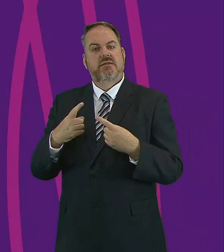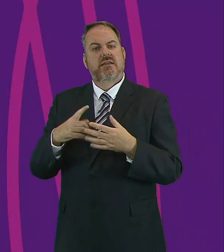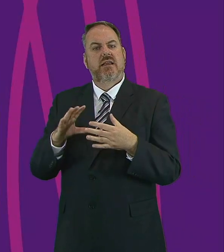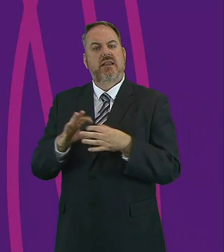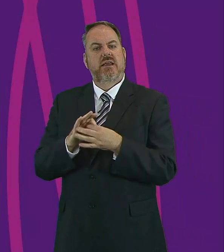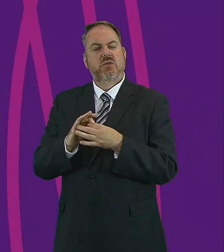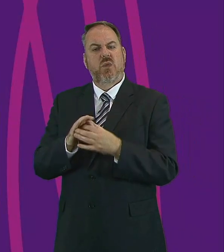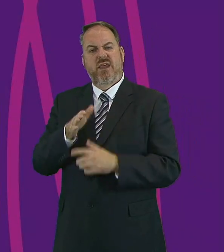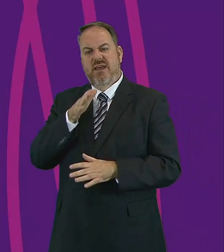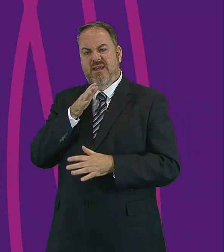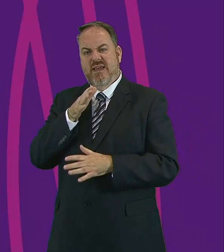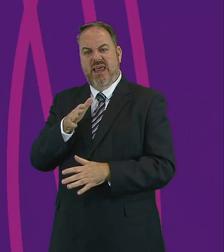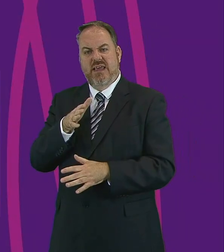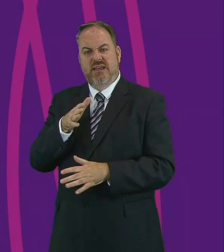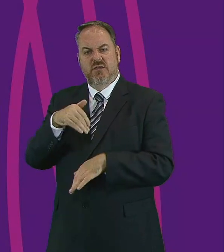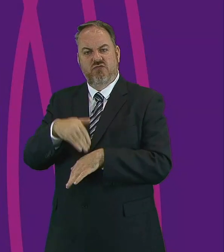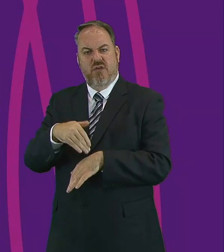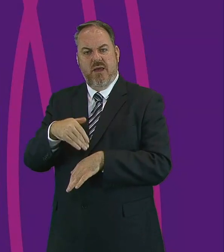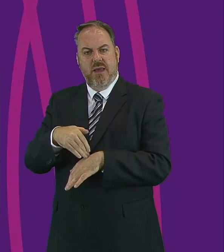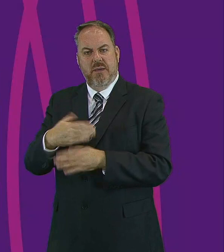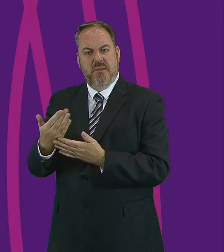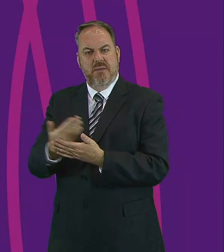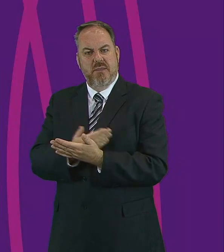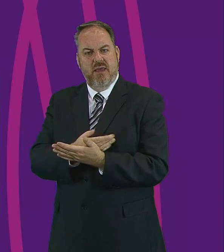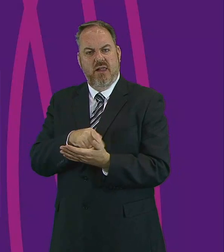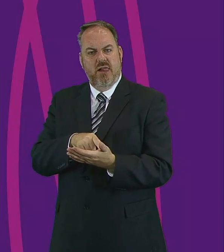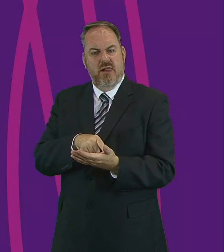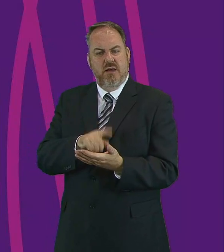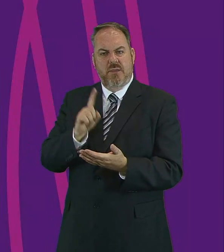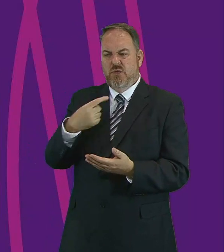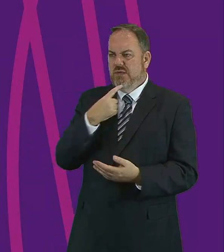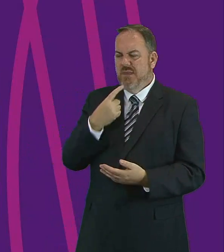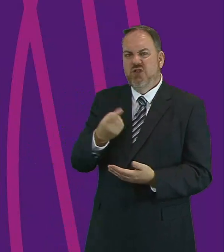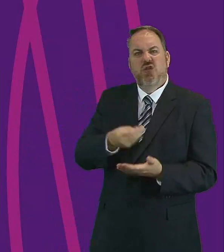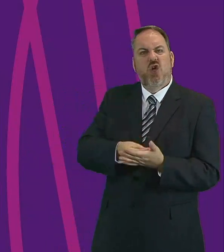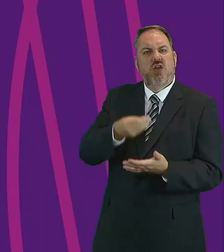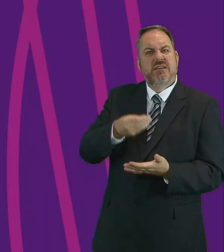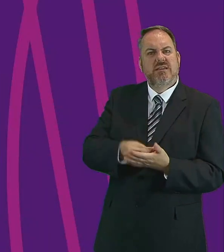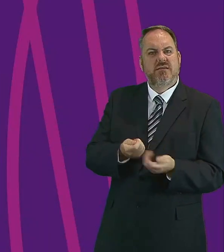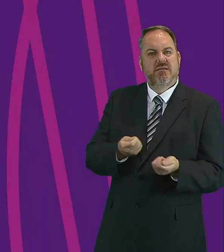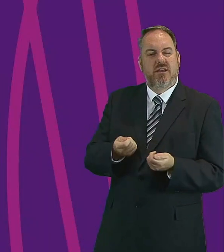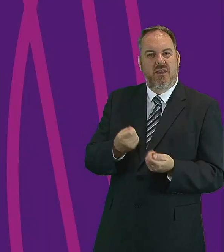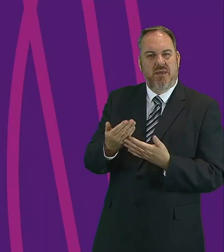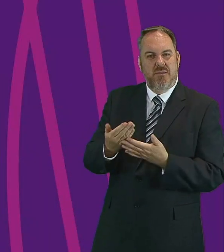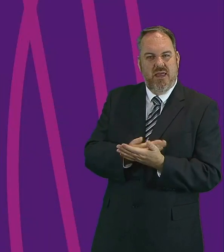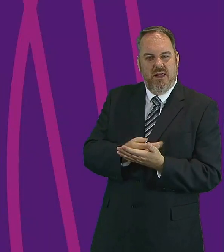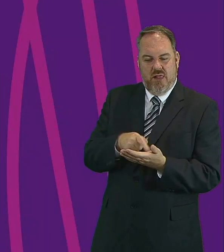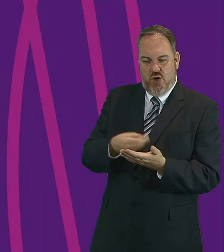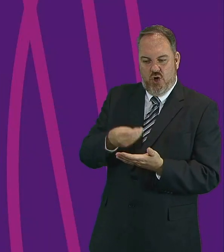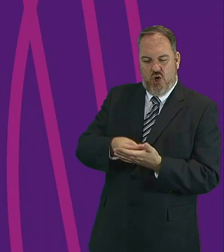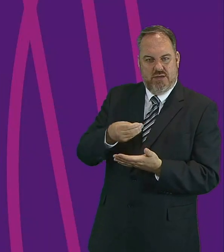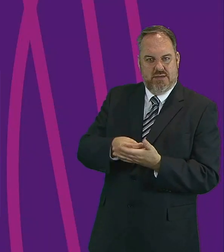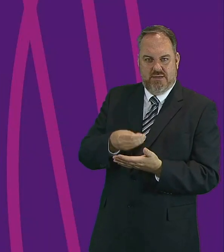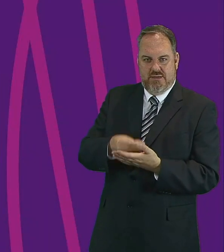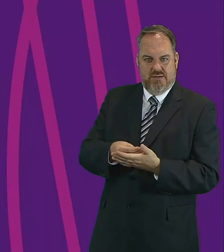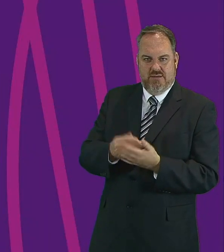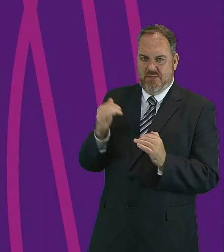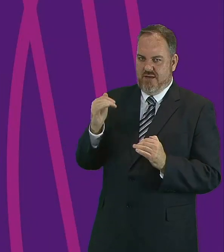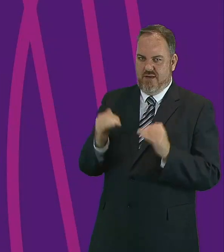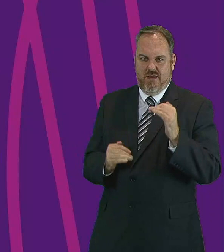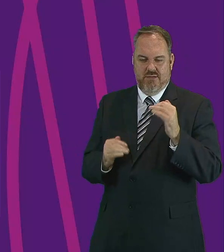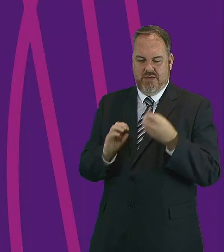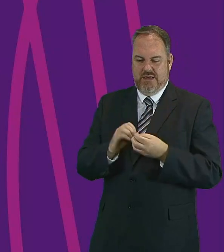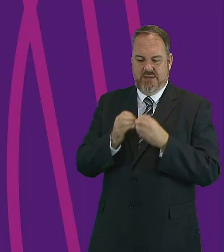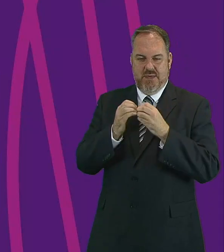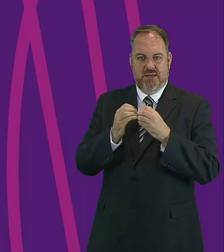but failed to mention its costs. Submissions by the police suggest that the costs of the bill have been grossly underestimated and that several policing